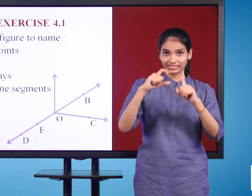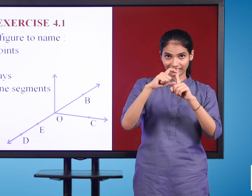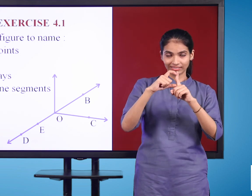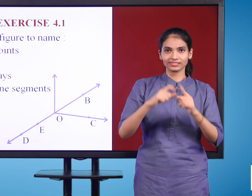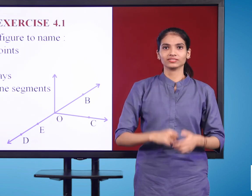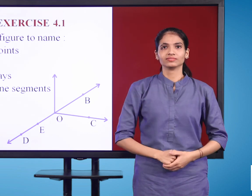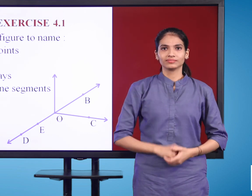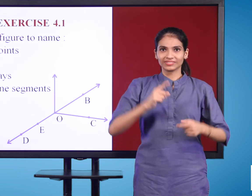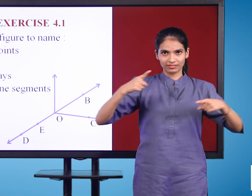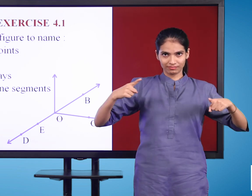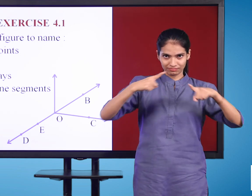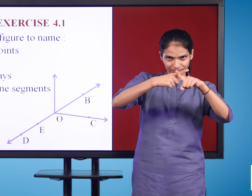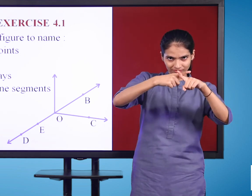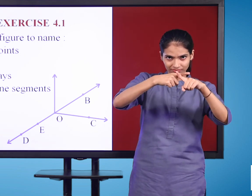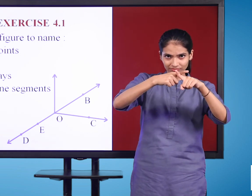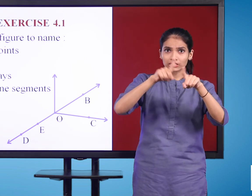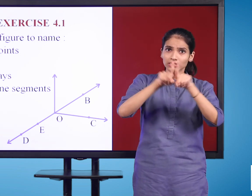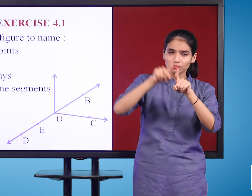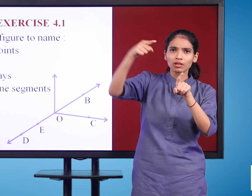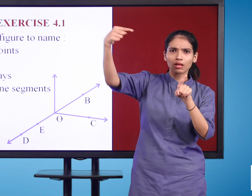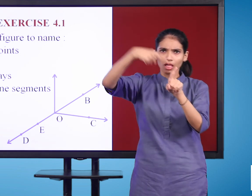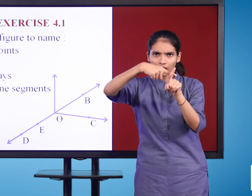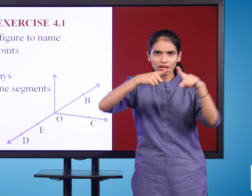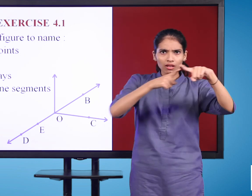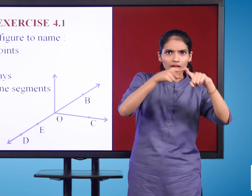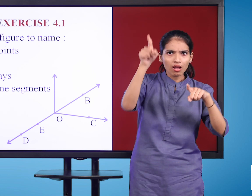D. 5 line segments.